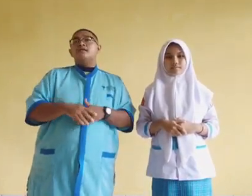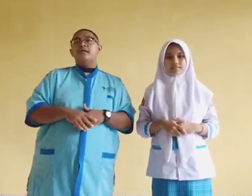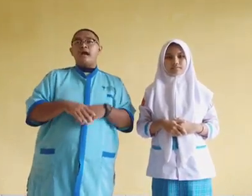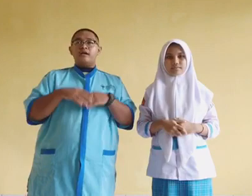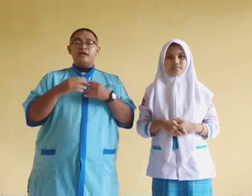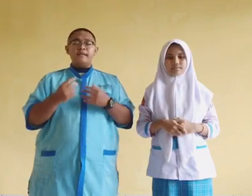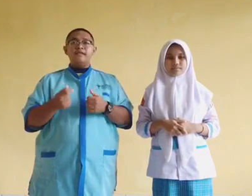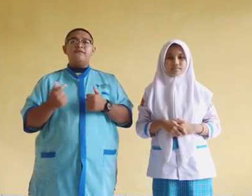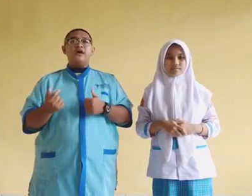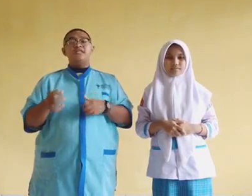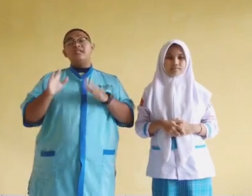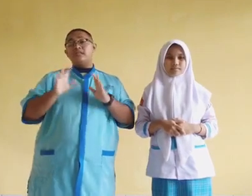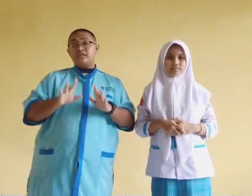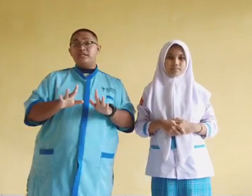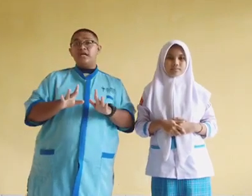that are commonly found in Indonesia.